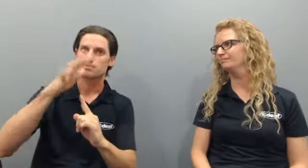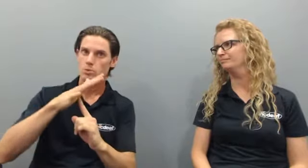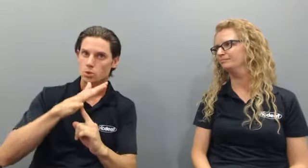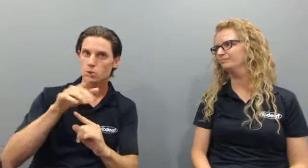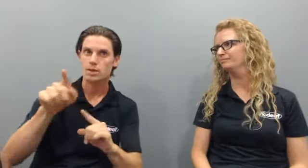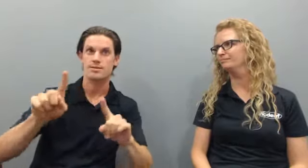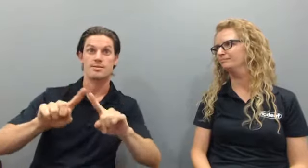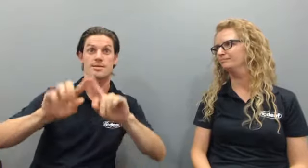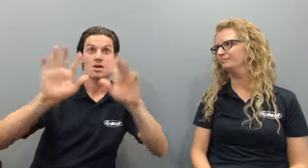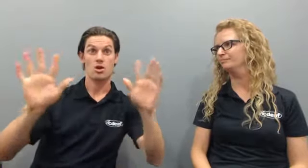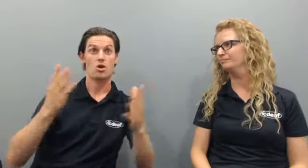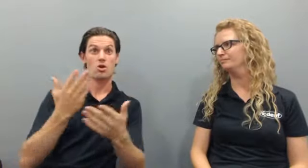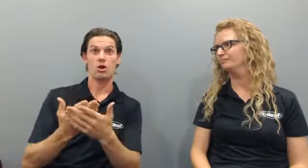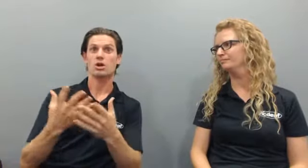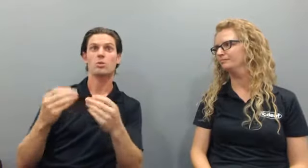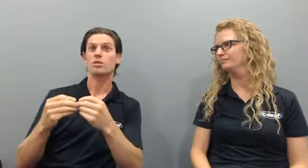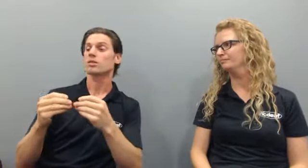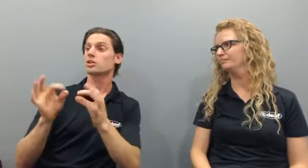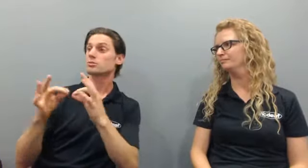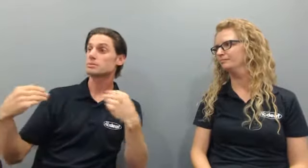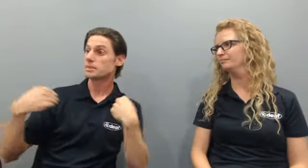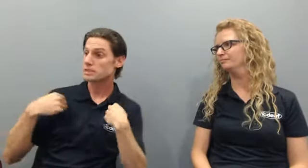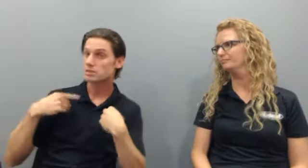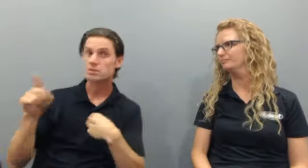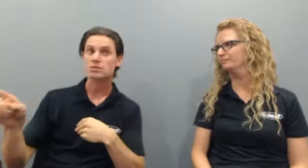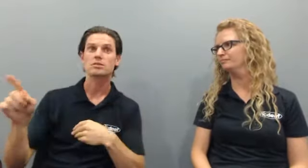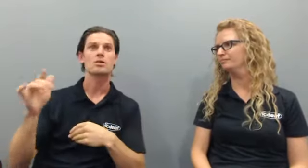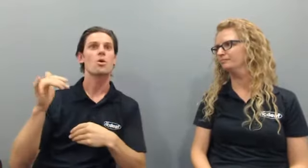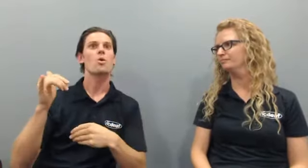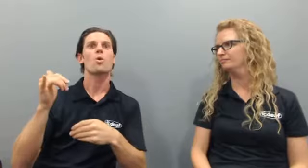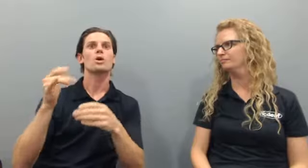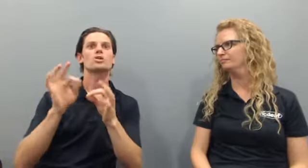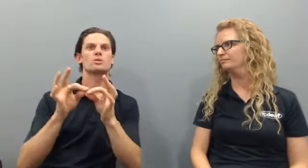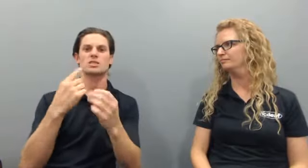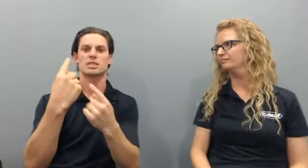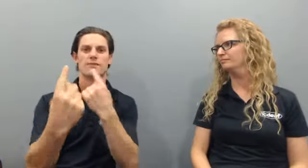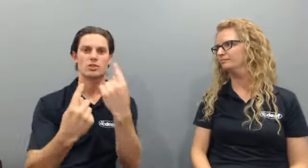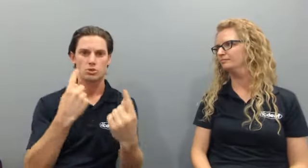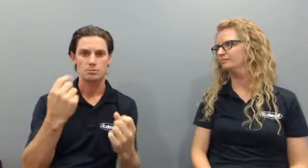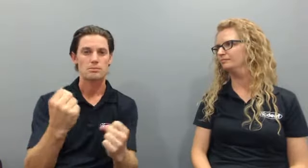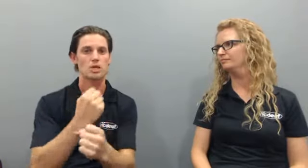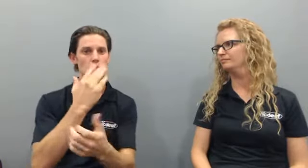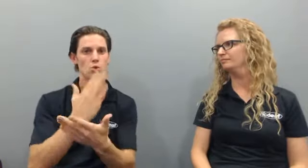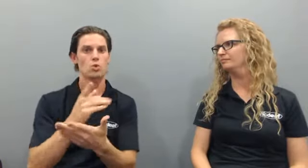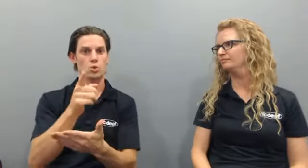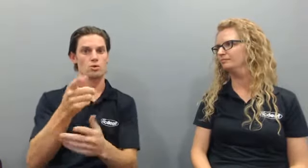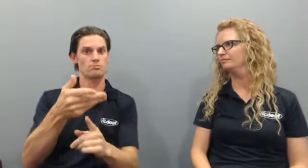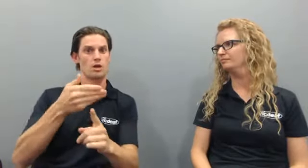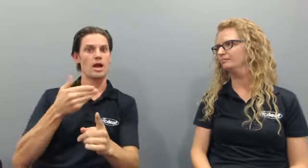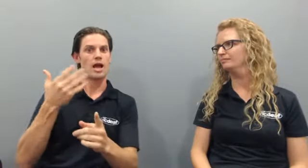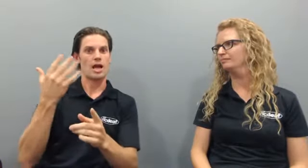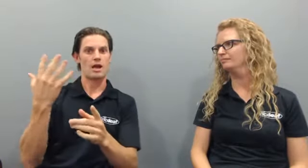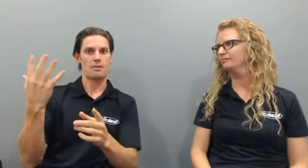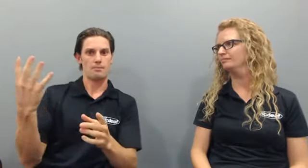question. What's really important with interpreting agencies or interpreters directly, or interpreting